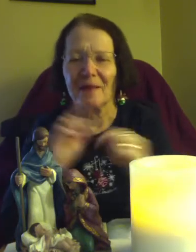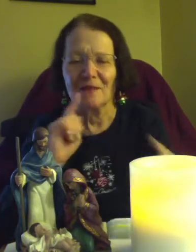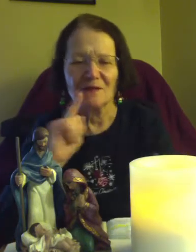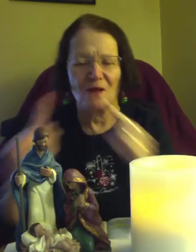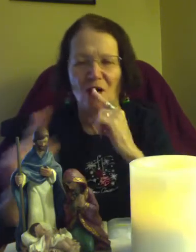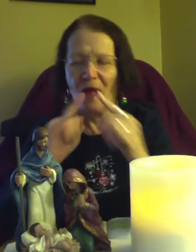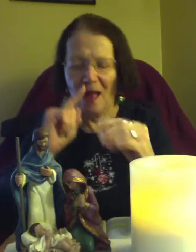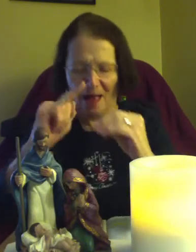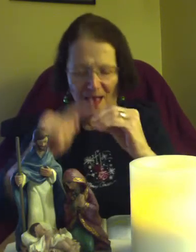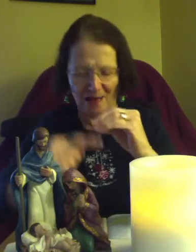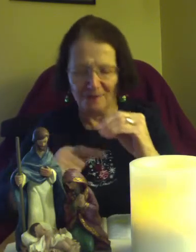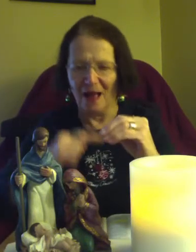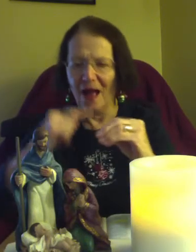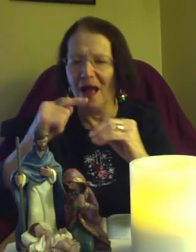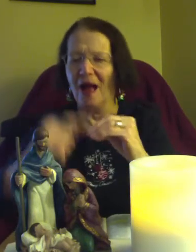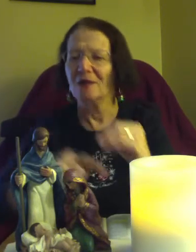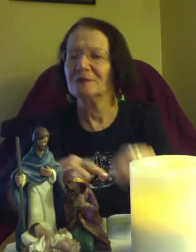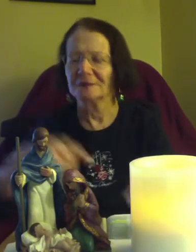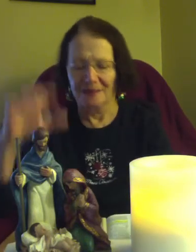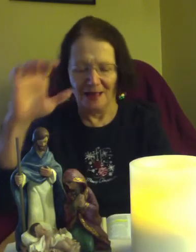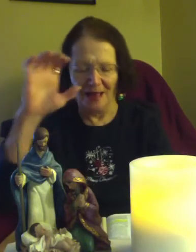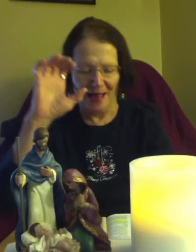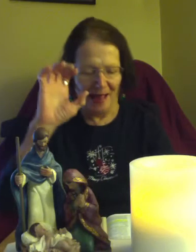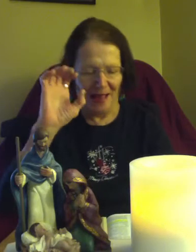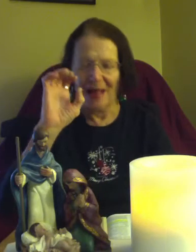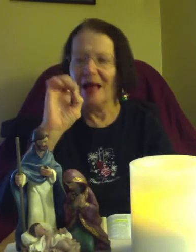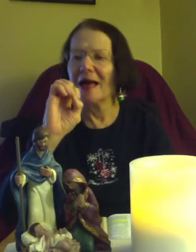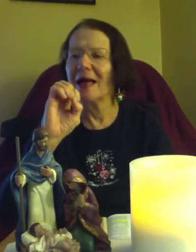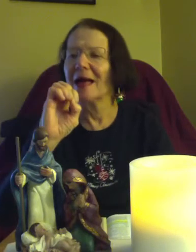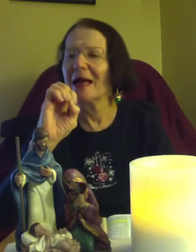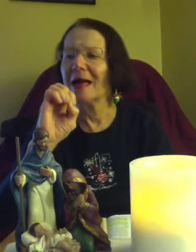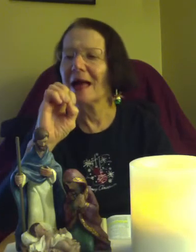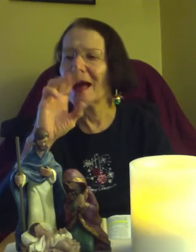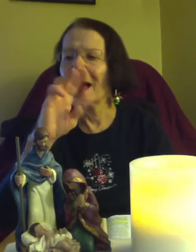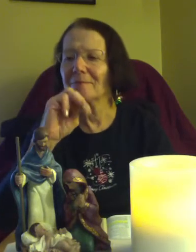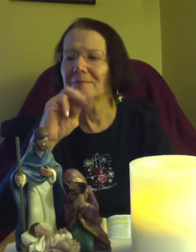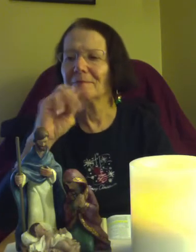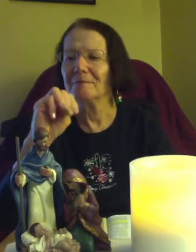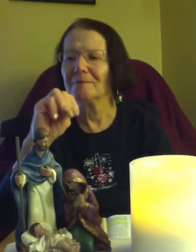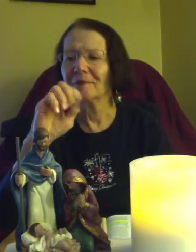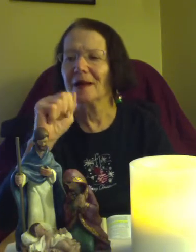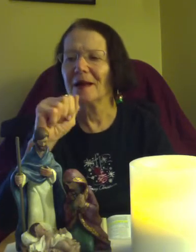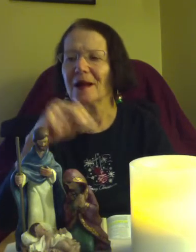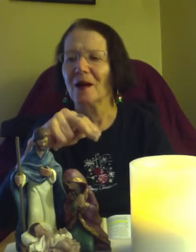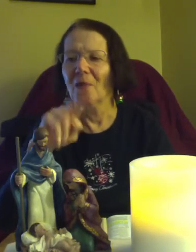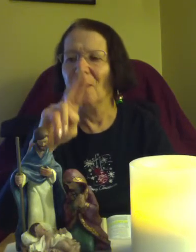The farm I I I I I